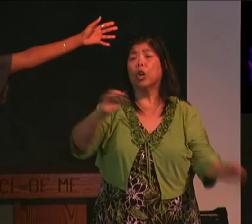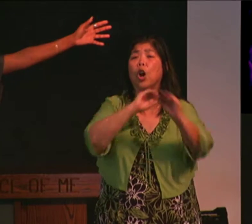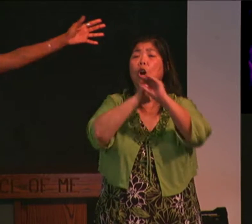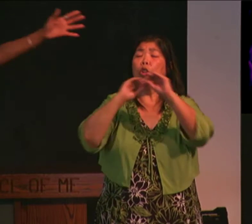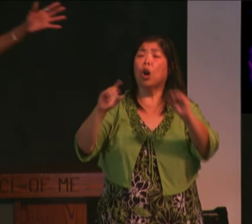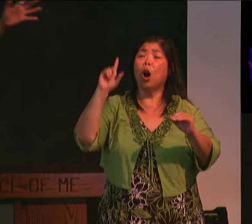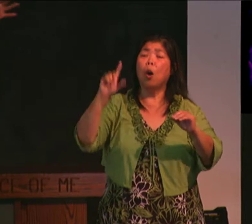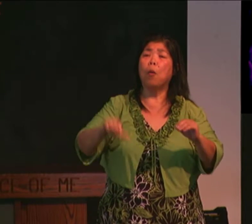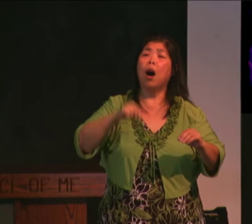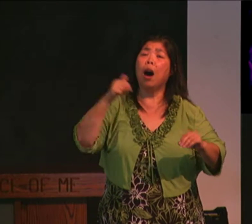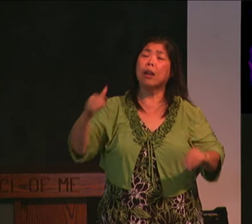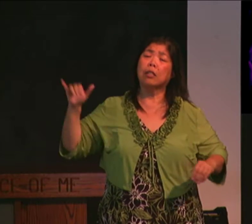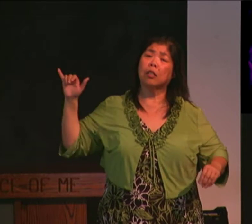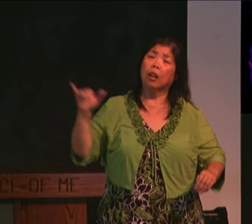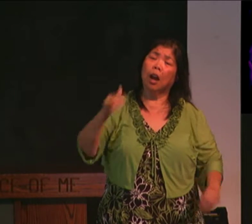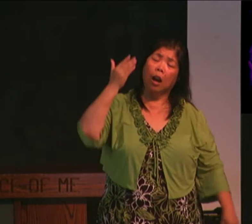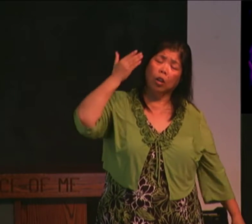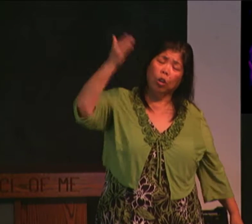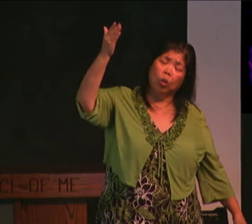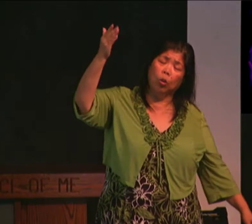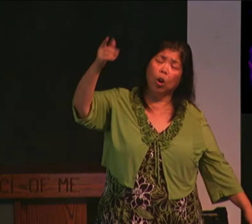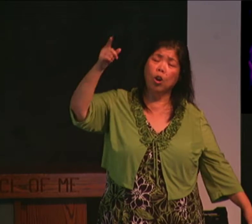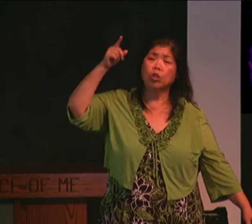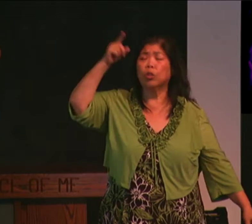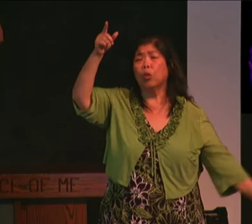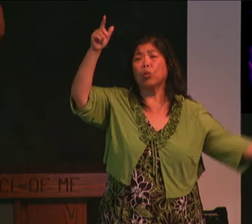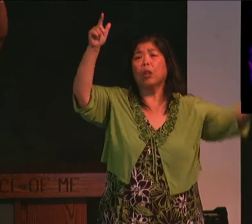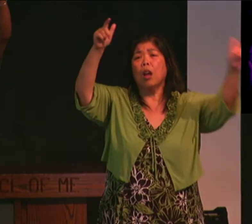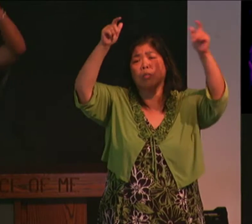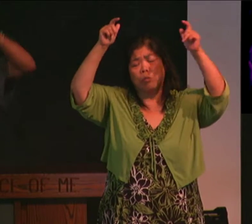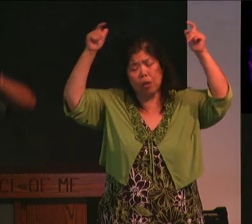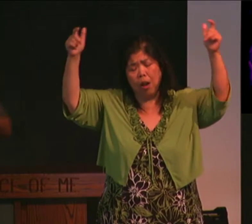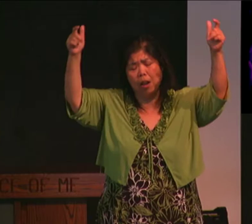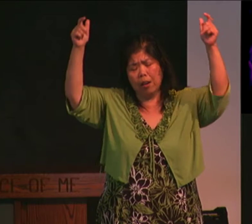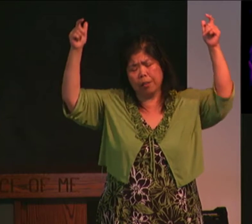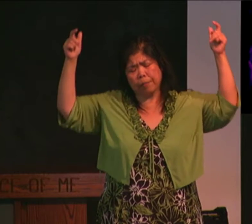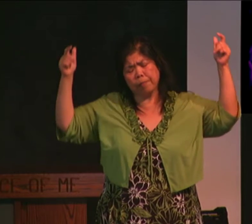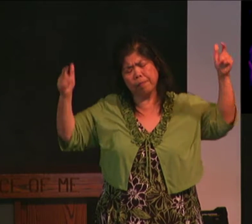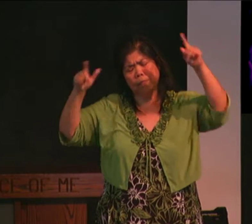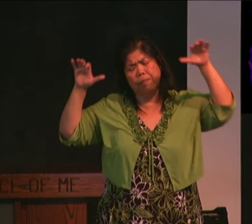There is no one else like you. You are great. You